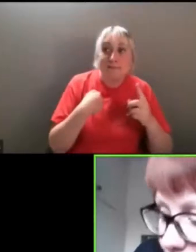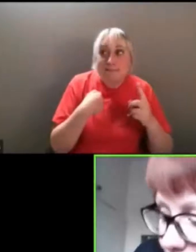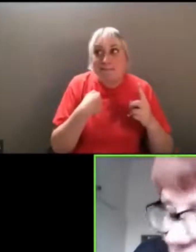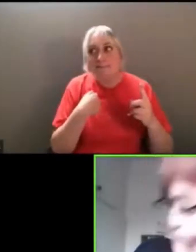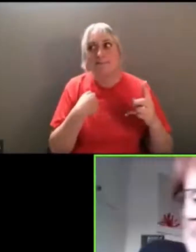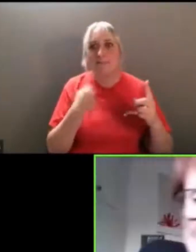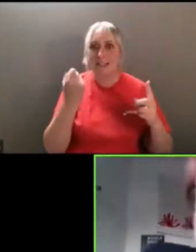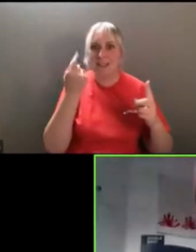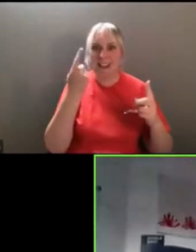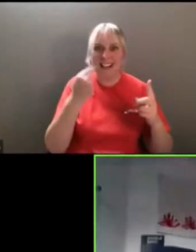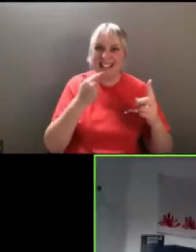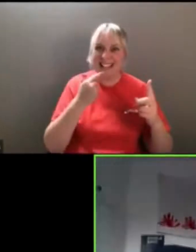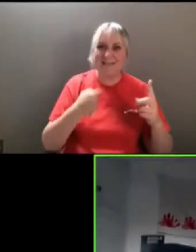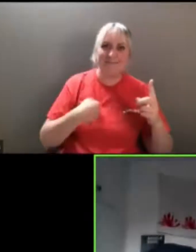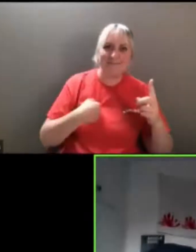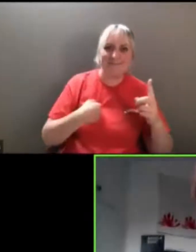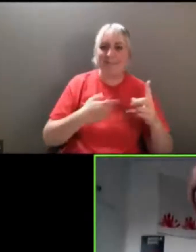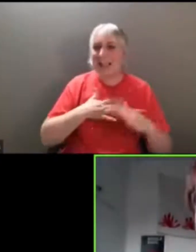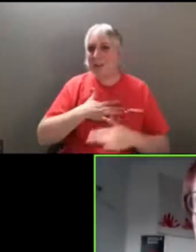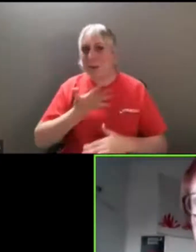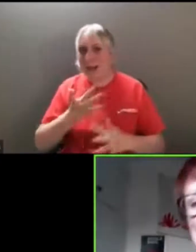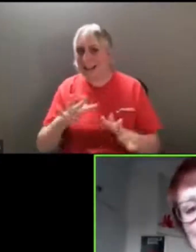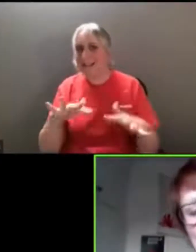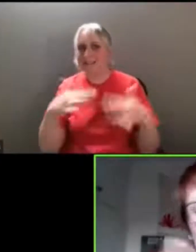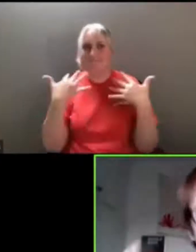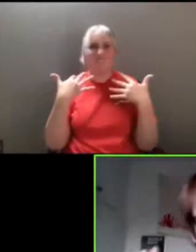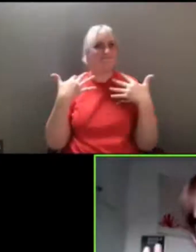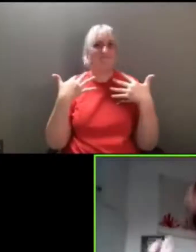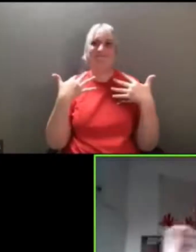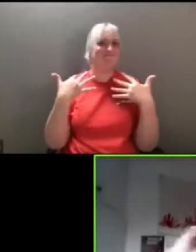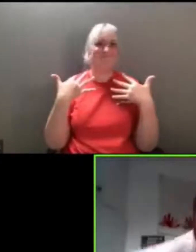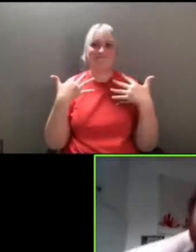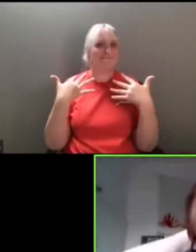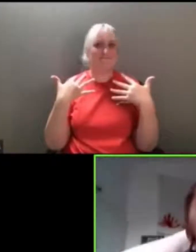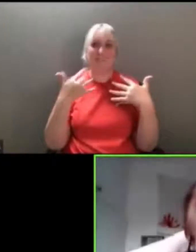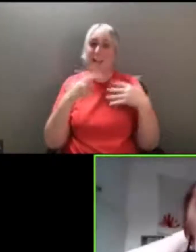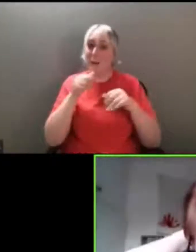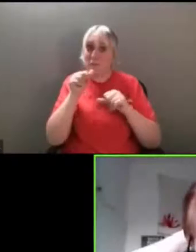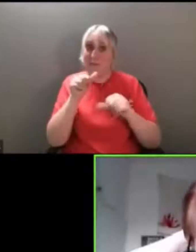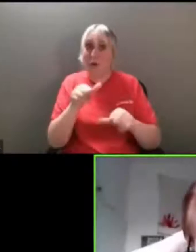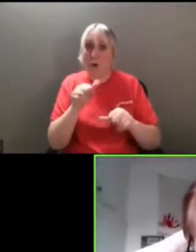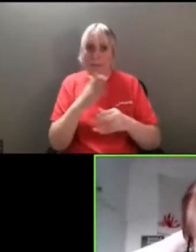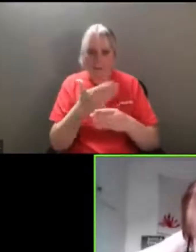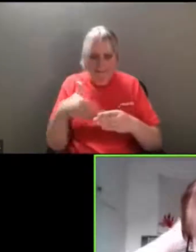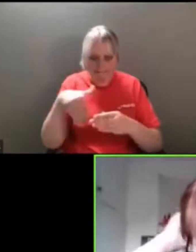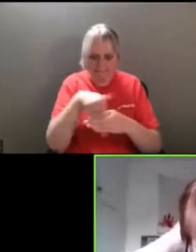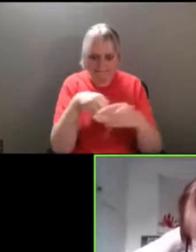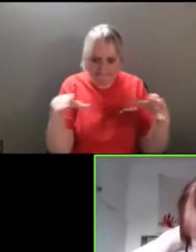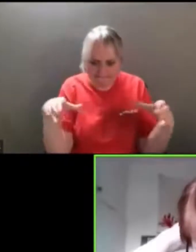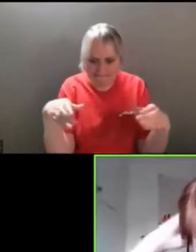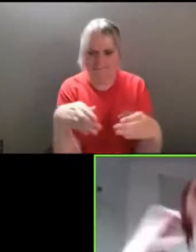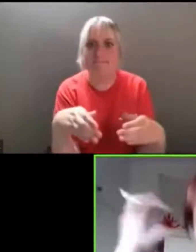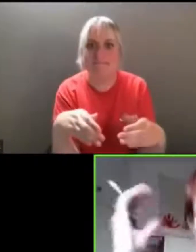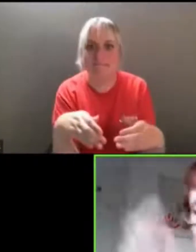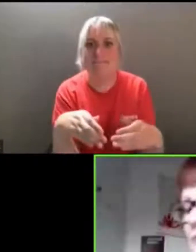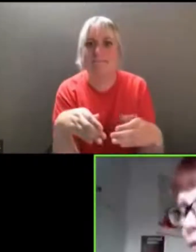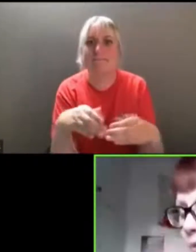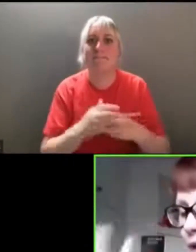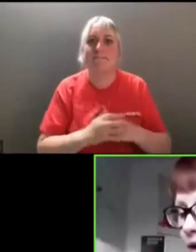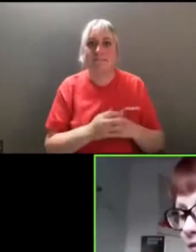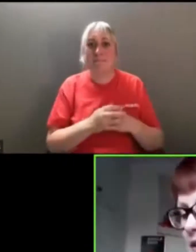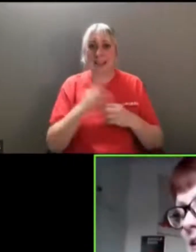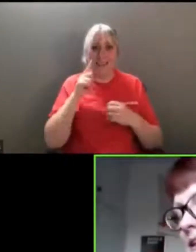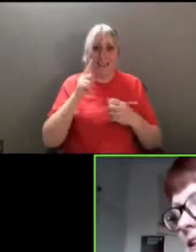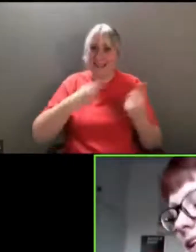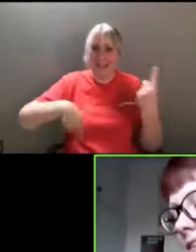like being singled out. I really enjoy being part of a collective. I think that humans are best when we're